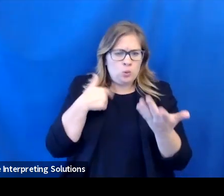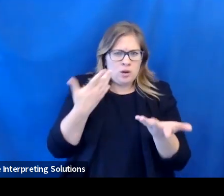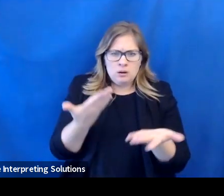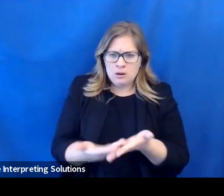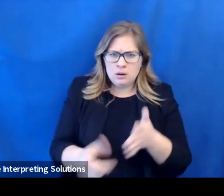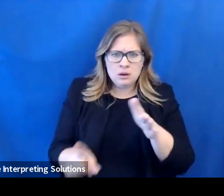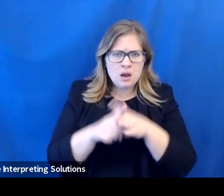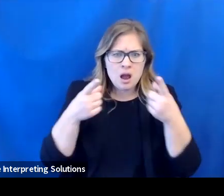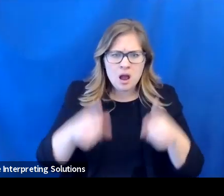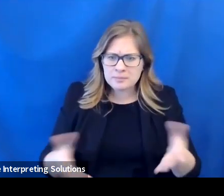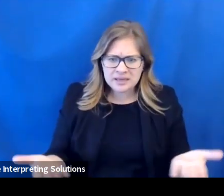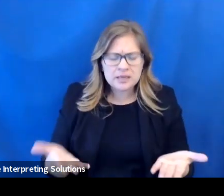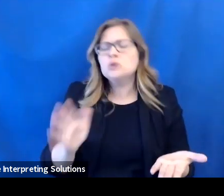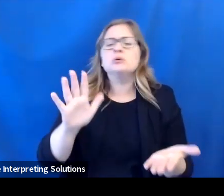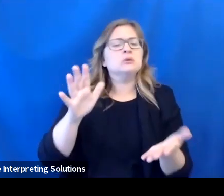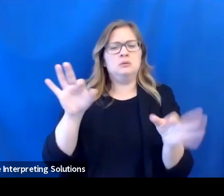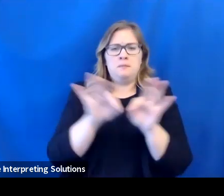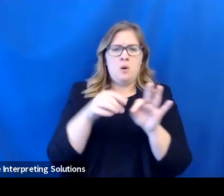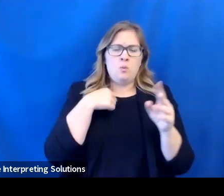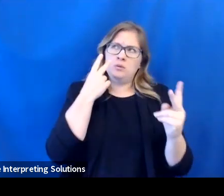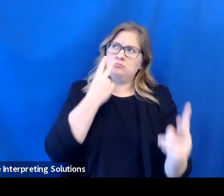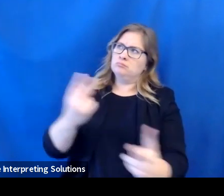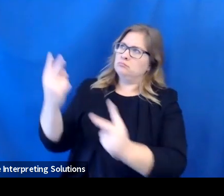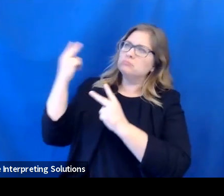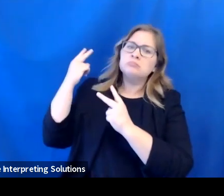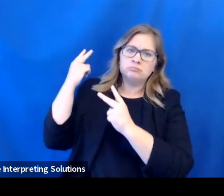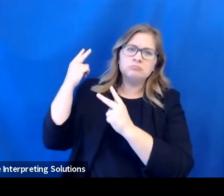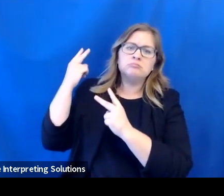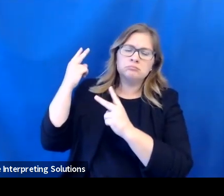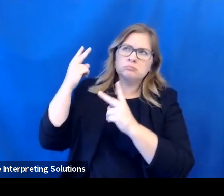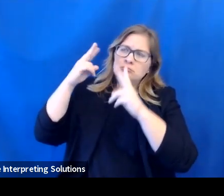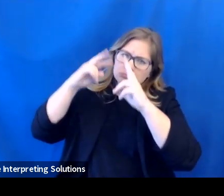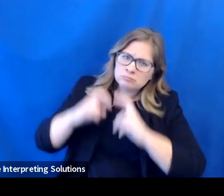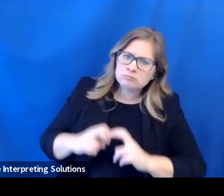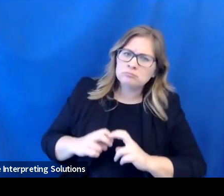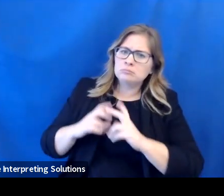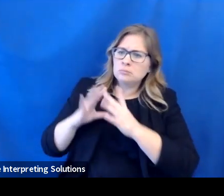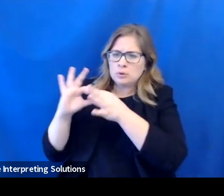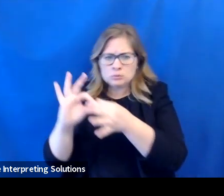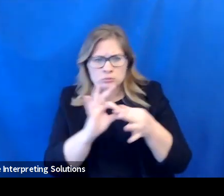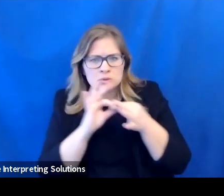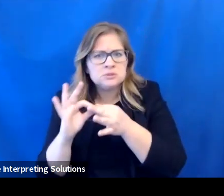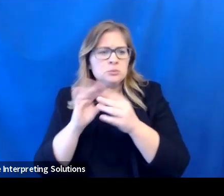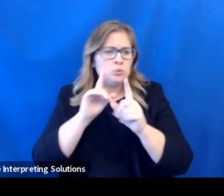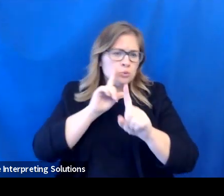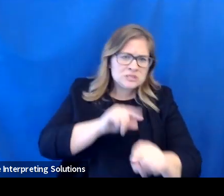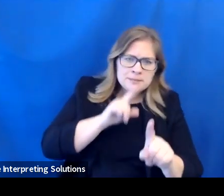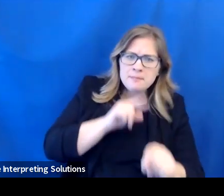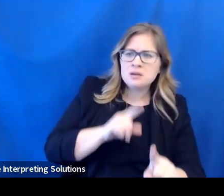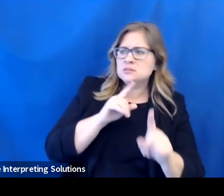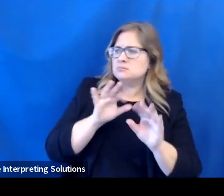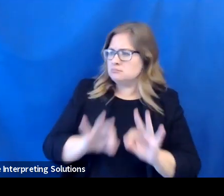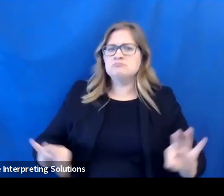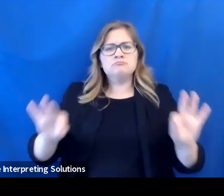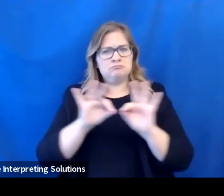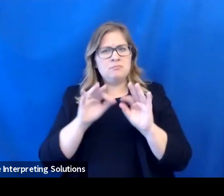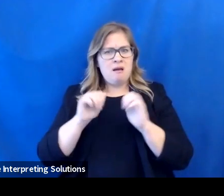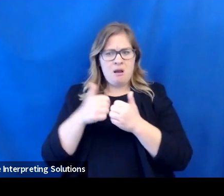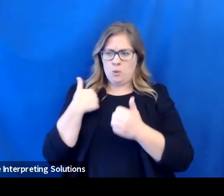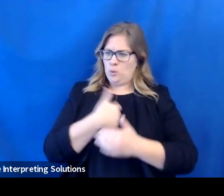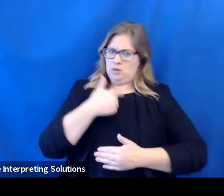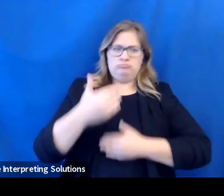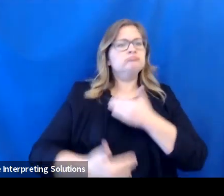care. But a federal coordinated response is meant to do that. And I think we're seeing that a little better now of moving to hotspots.